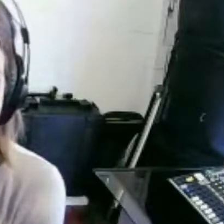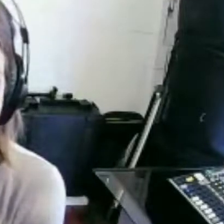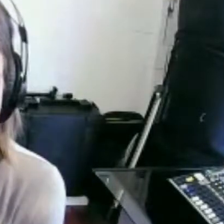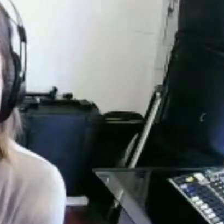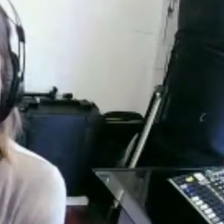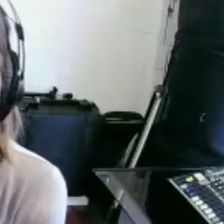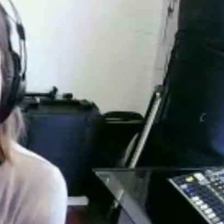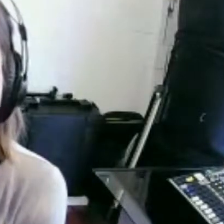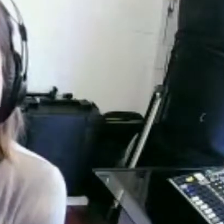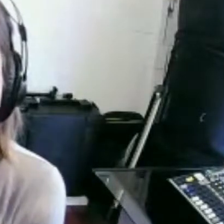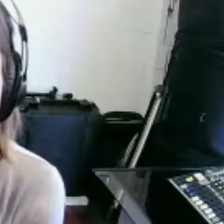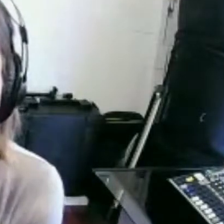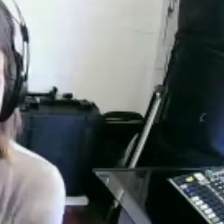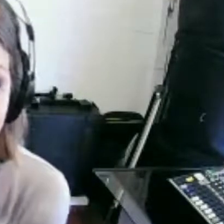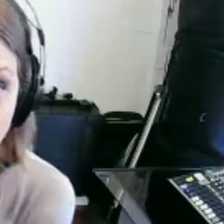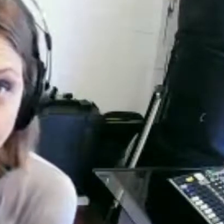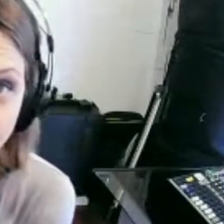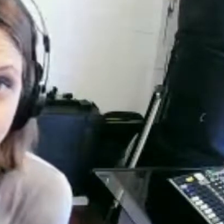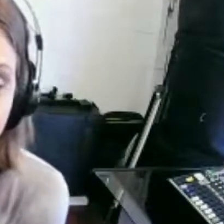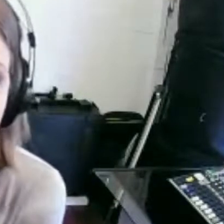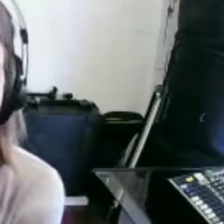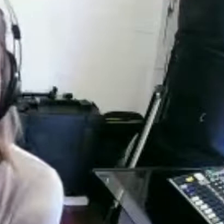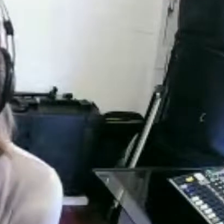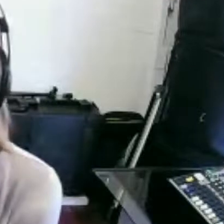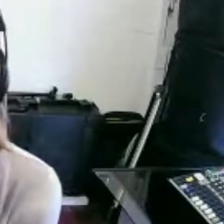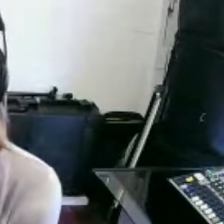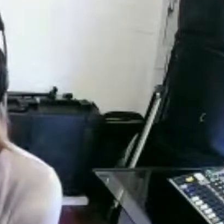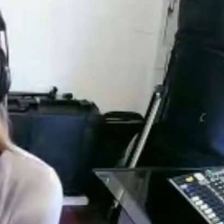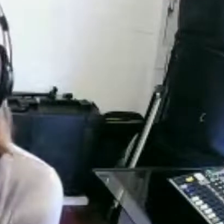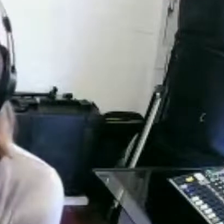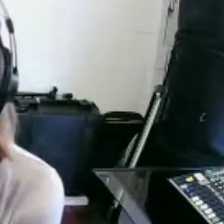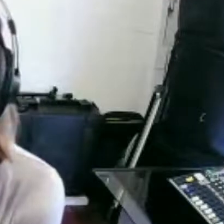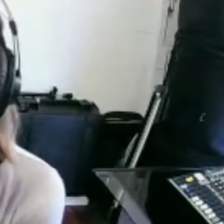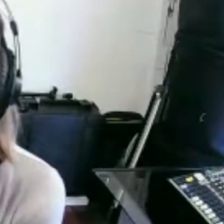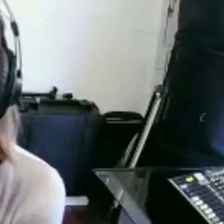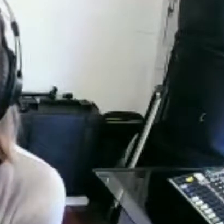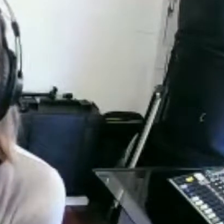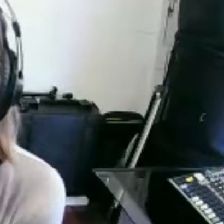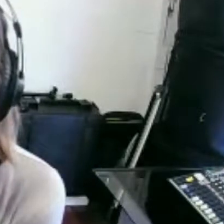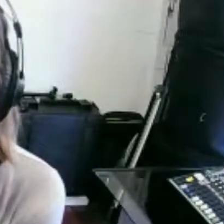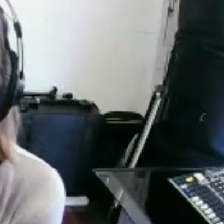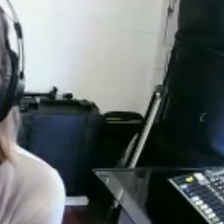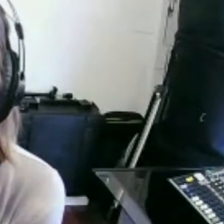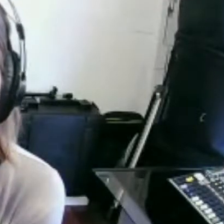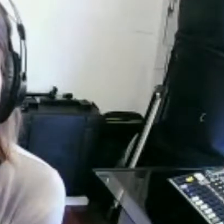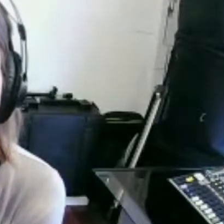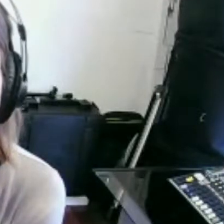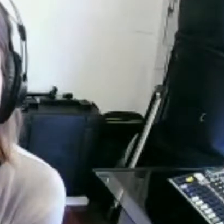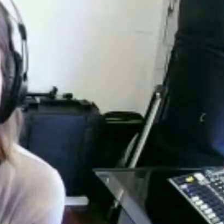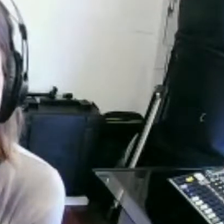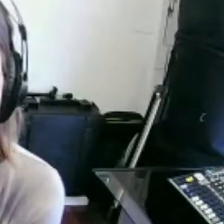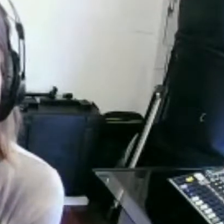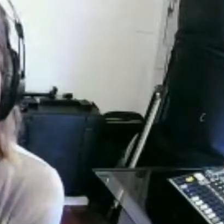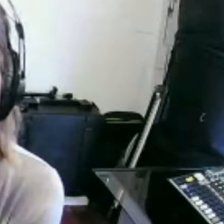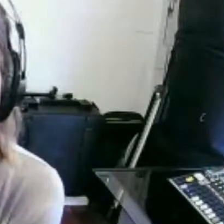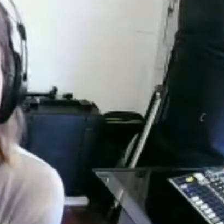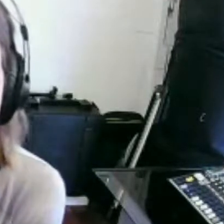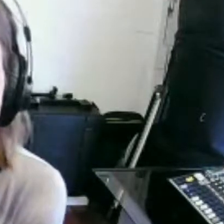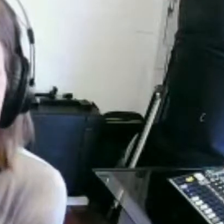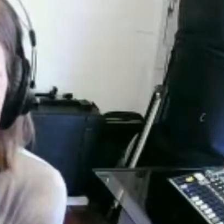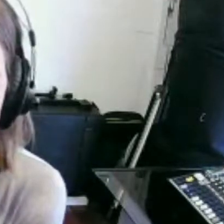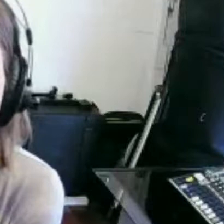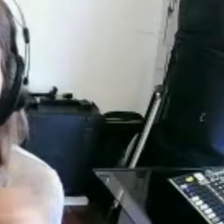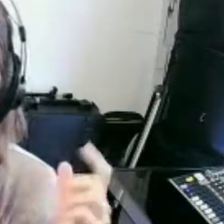learned sign language for her entire album. And I went, oh, voice in another way, voice in another